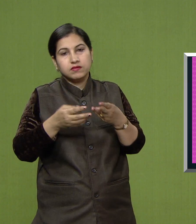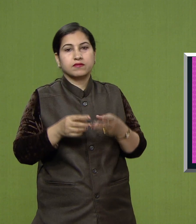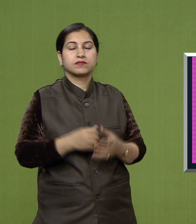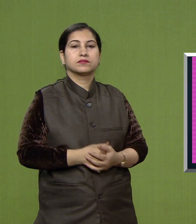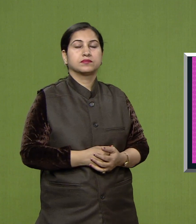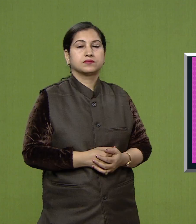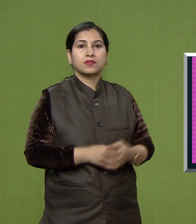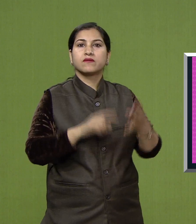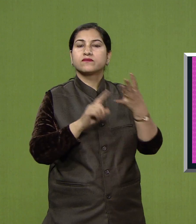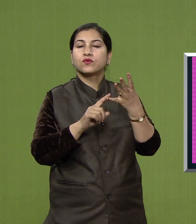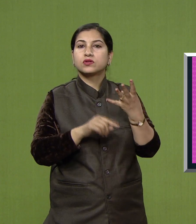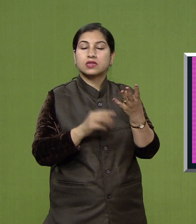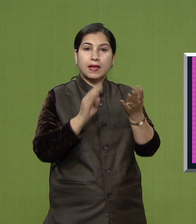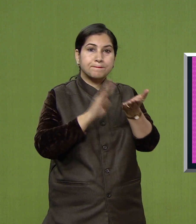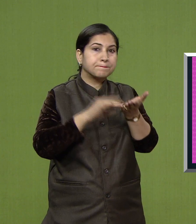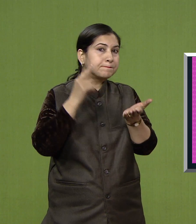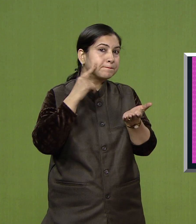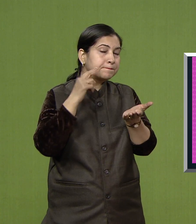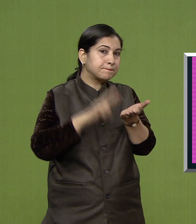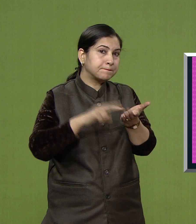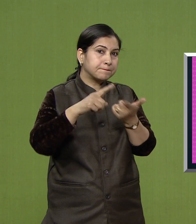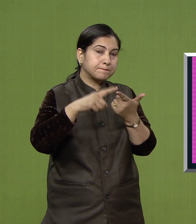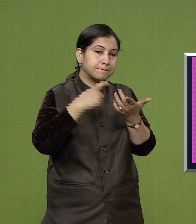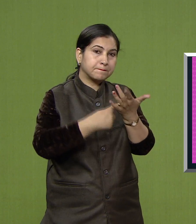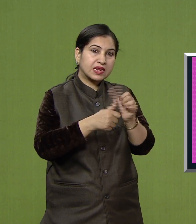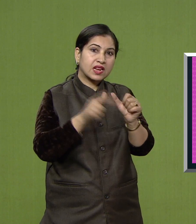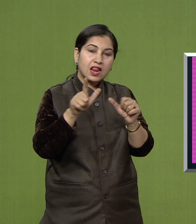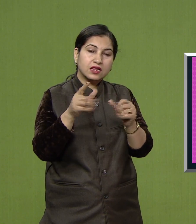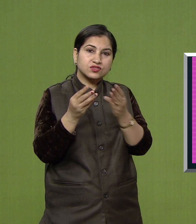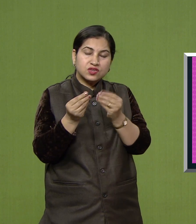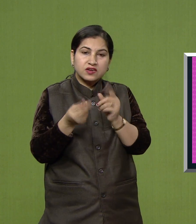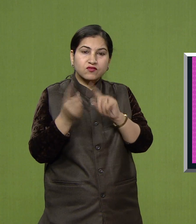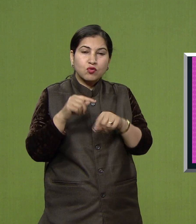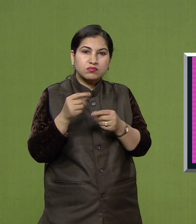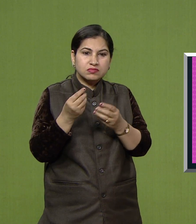Fourth, mineral stains, when you get a stain from rust on any metal.